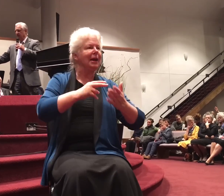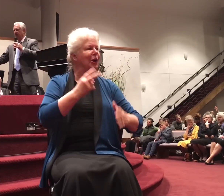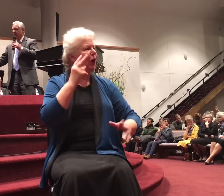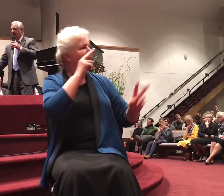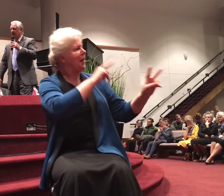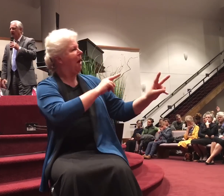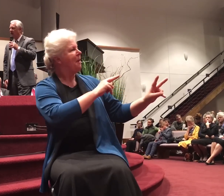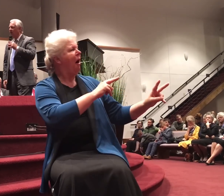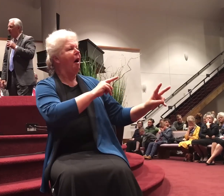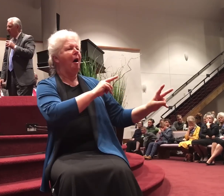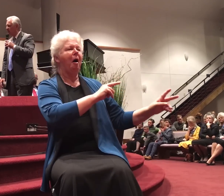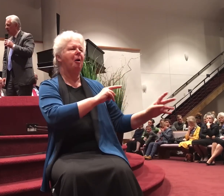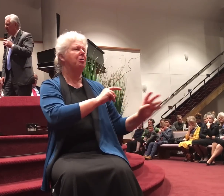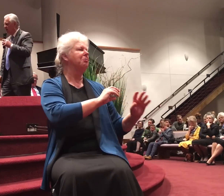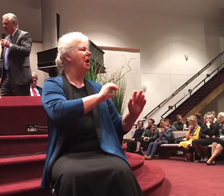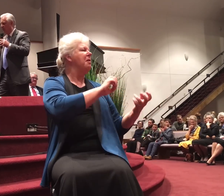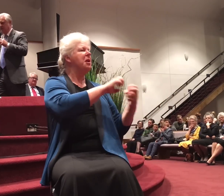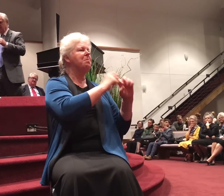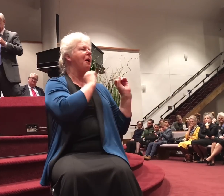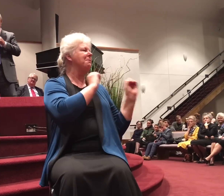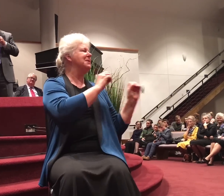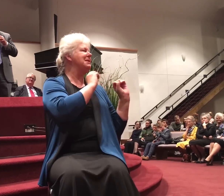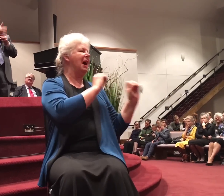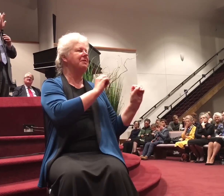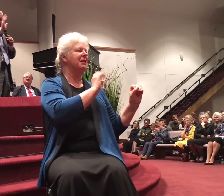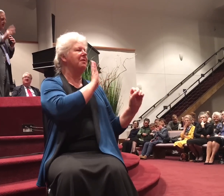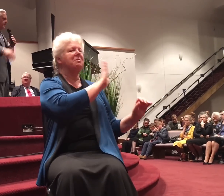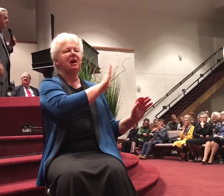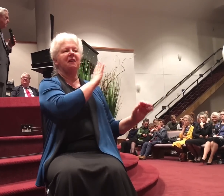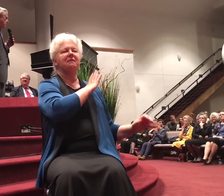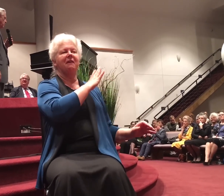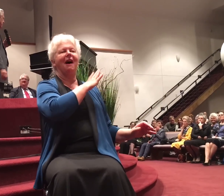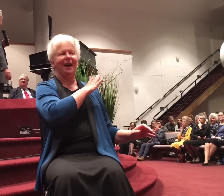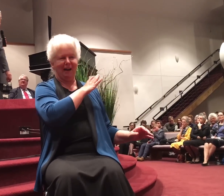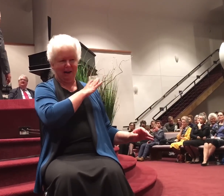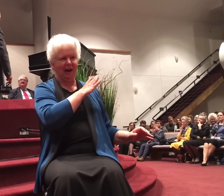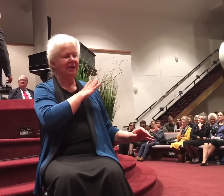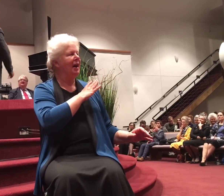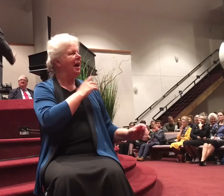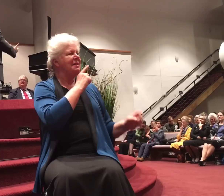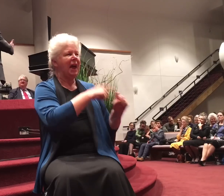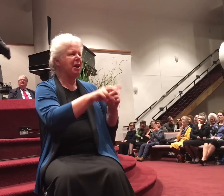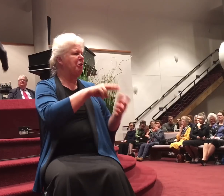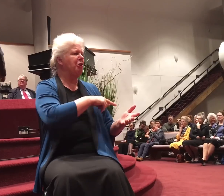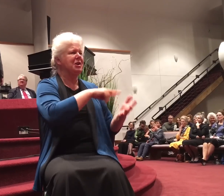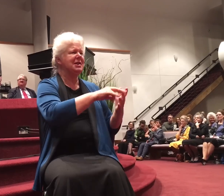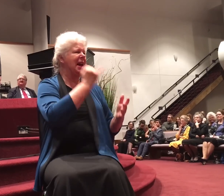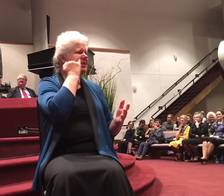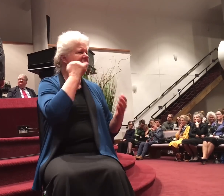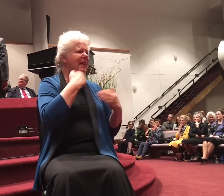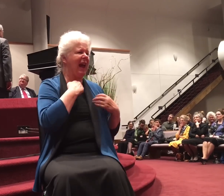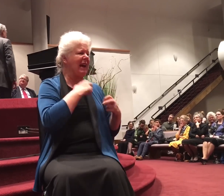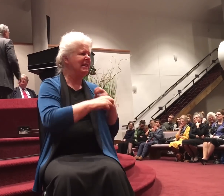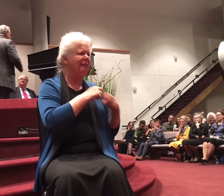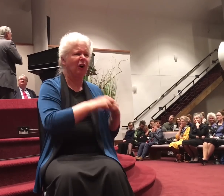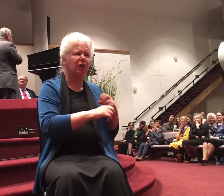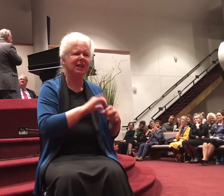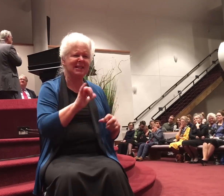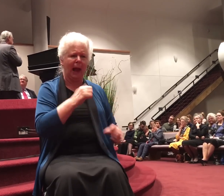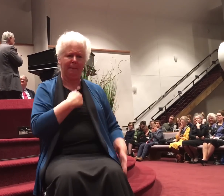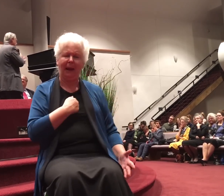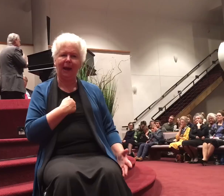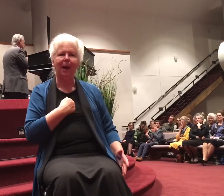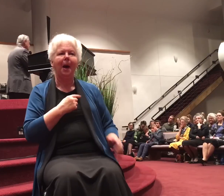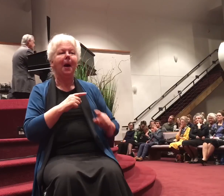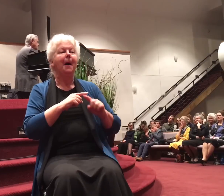they probably never had a care in the world. You know, there's no way they could be doing all that stuff if they really went through what I went through.